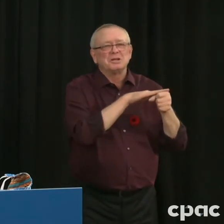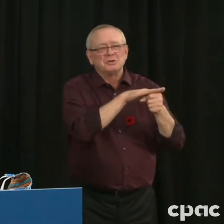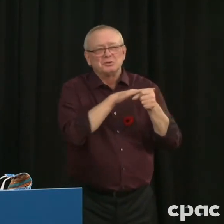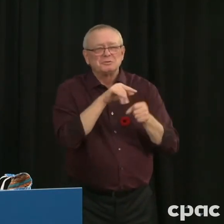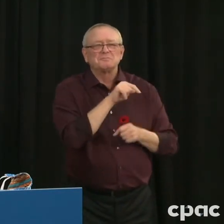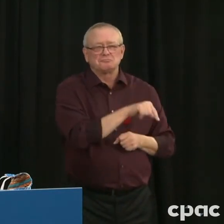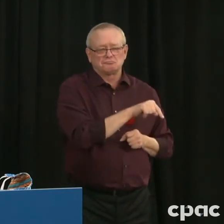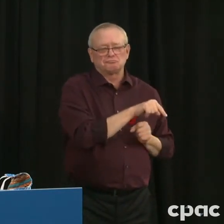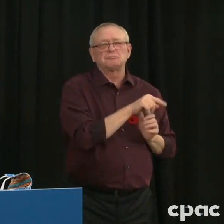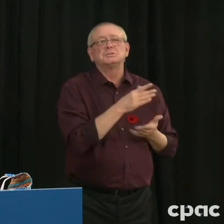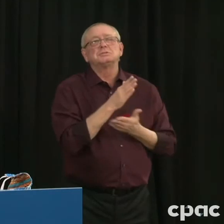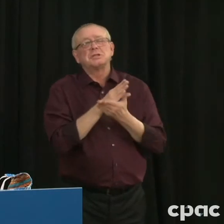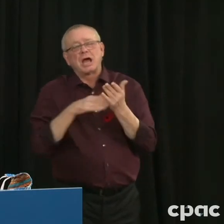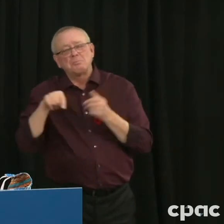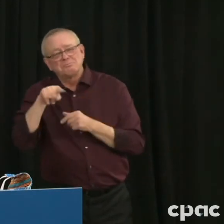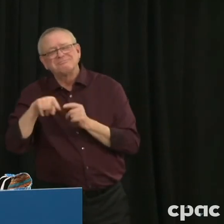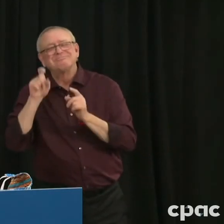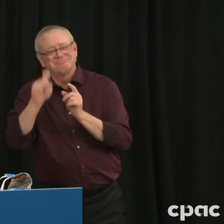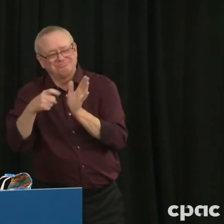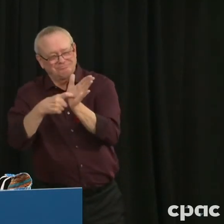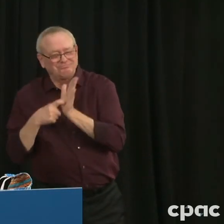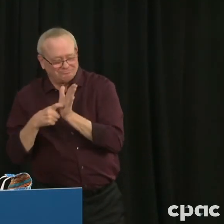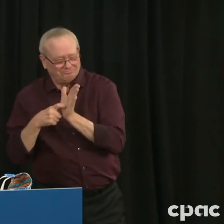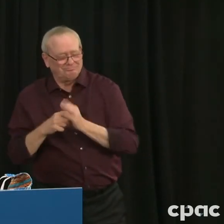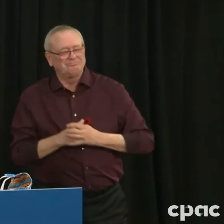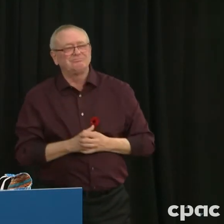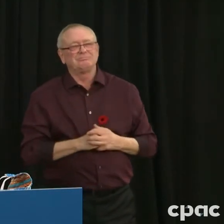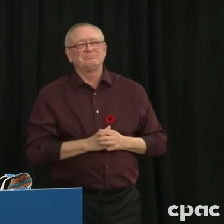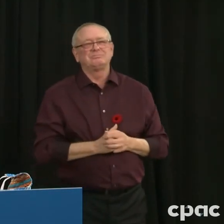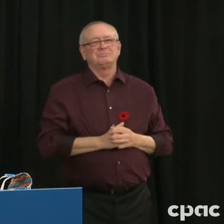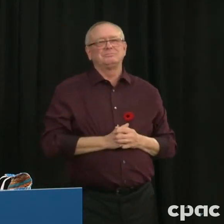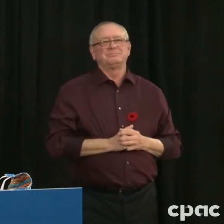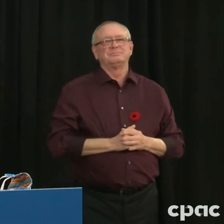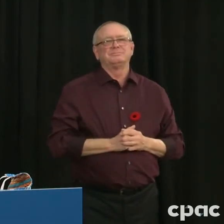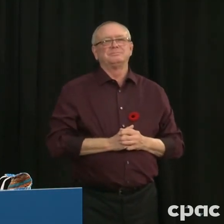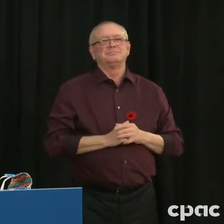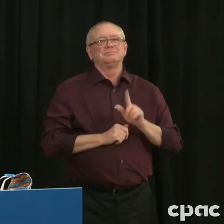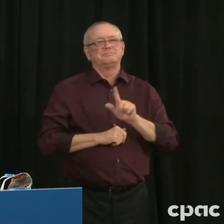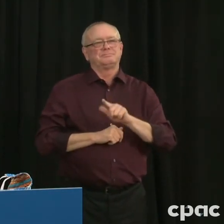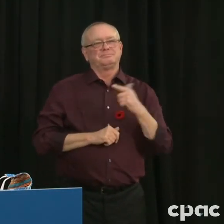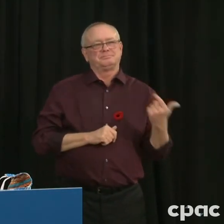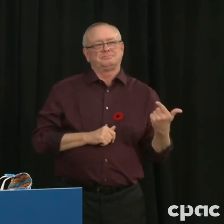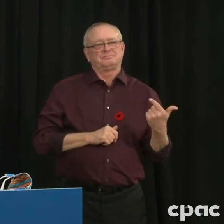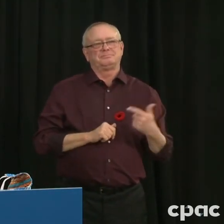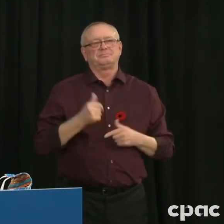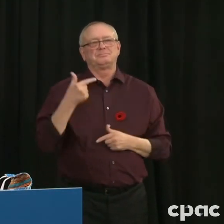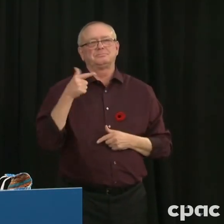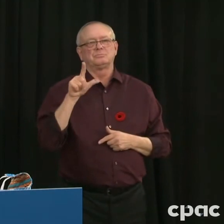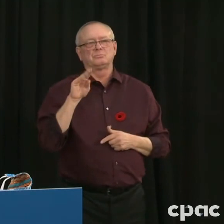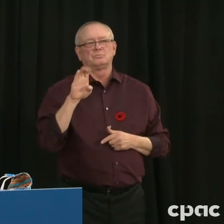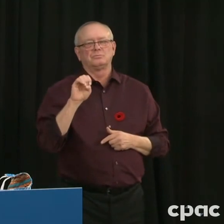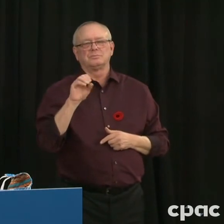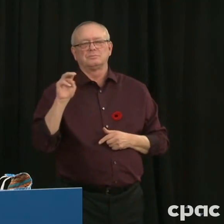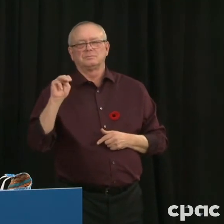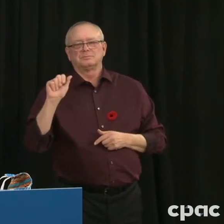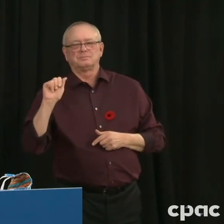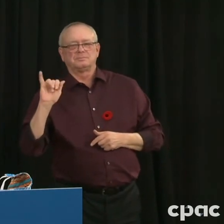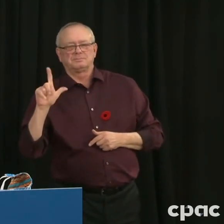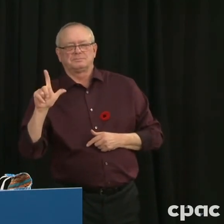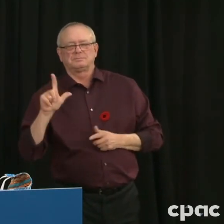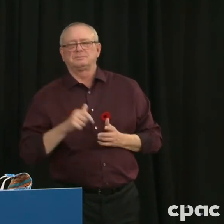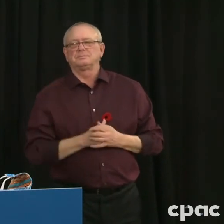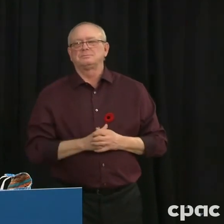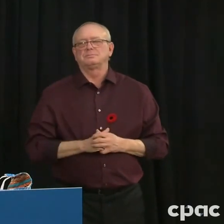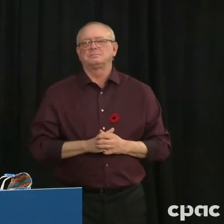please? James Keller, Globe and Mail. Hi there. We've heard in the last little while from some experts this idea